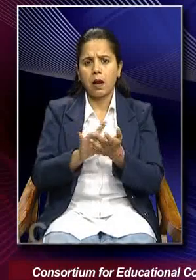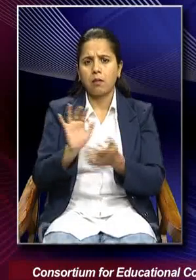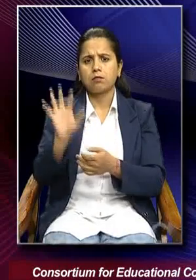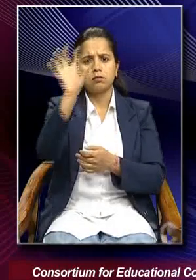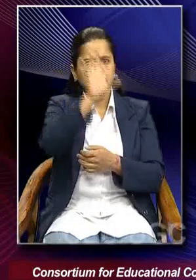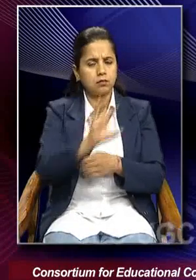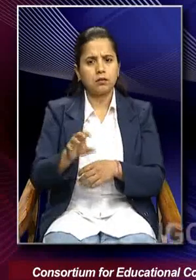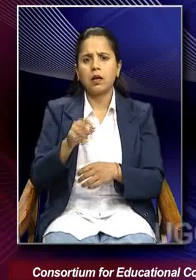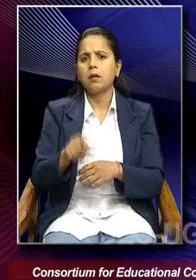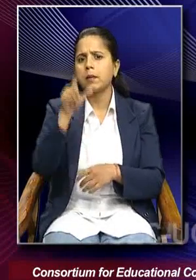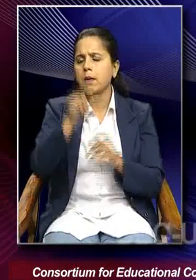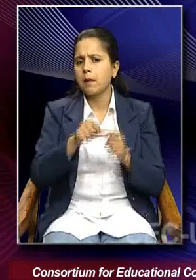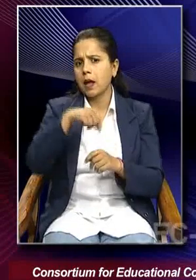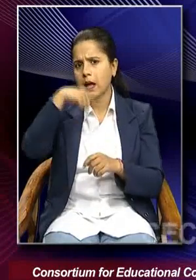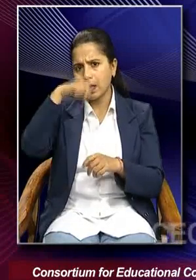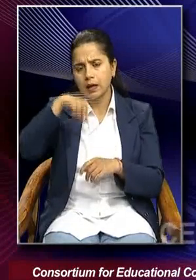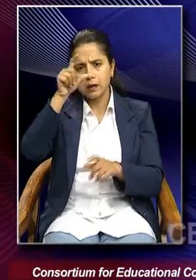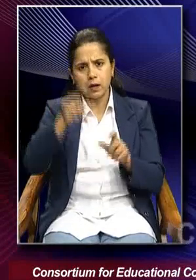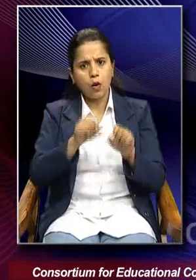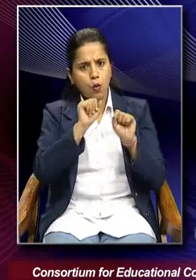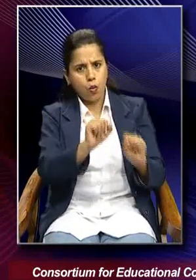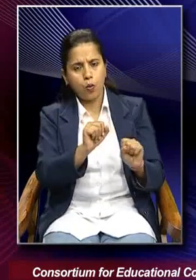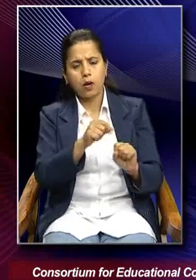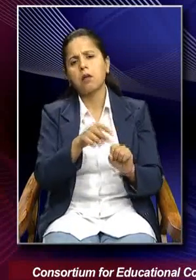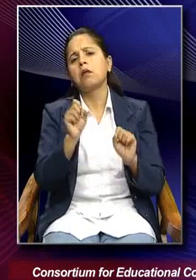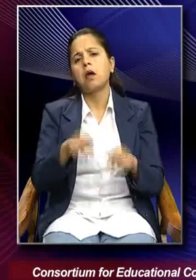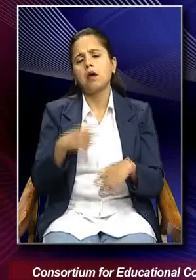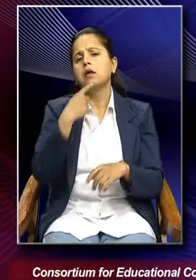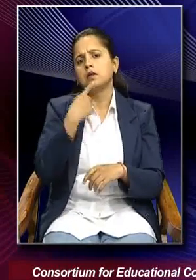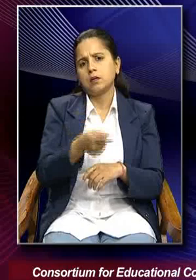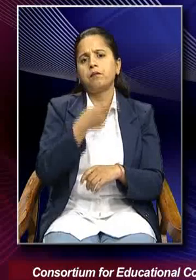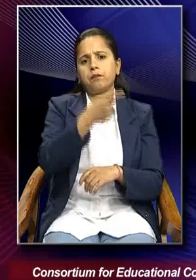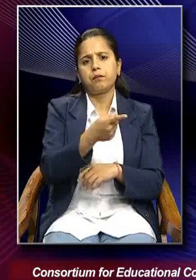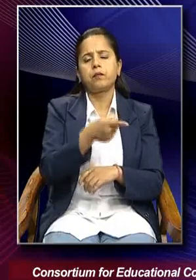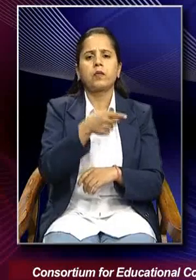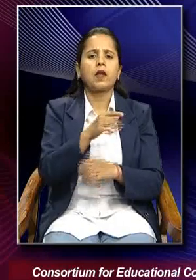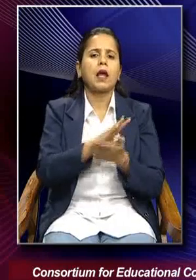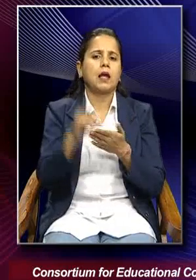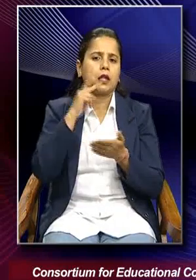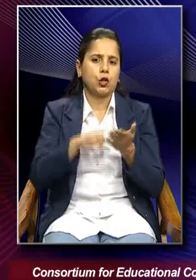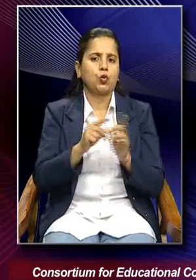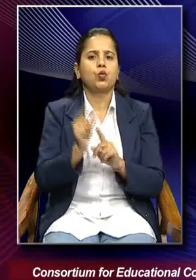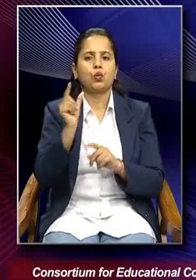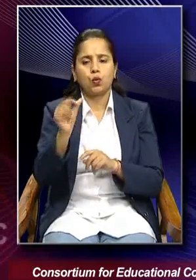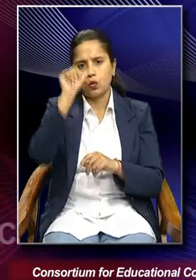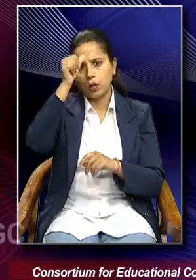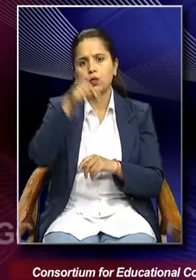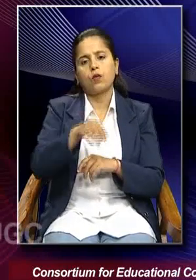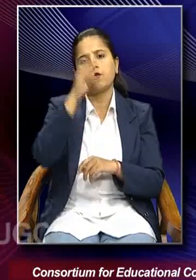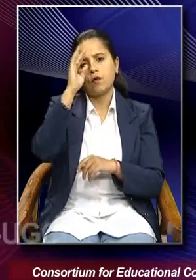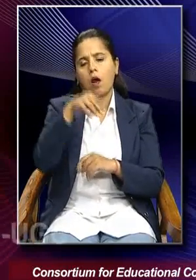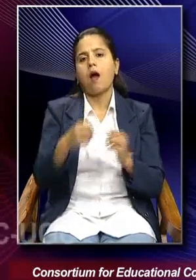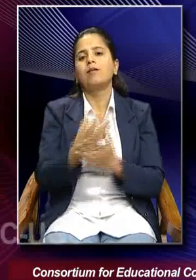to mean Indian, then from that aspect we can say that yes, it is Hindu philosophy because it has originated in